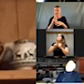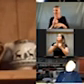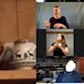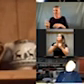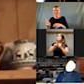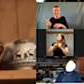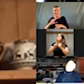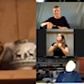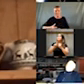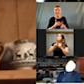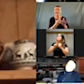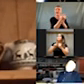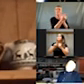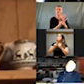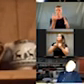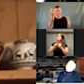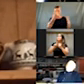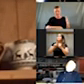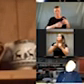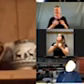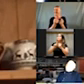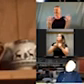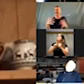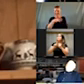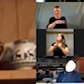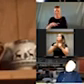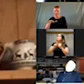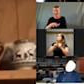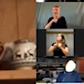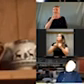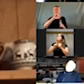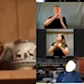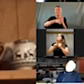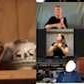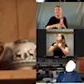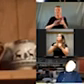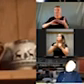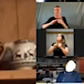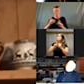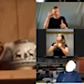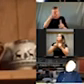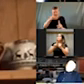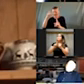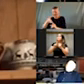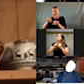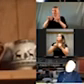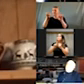enforcing accessibility standards in any area where the disability community identifies lots of systemic